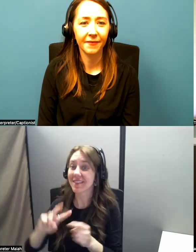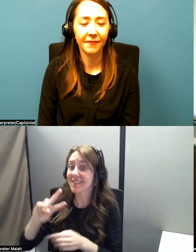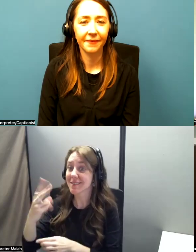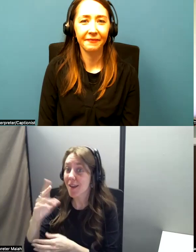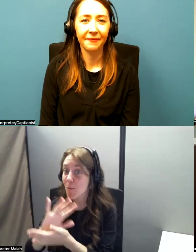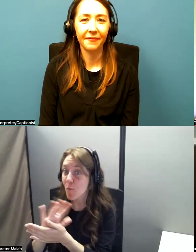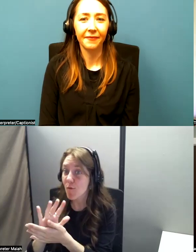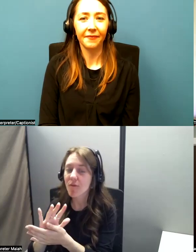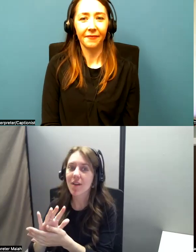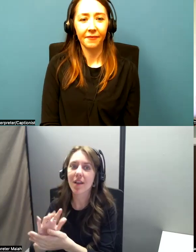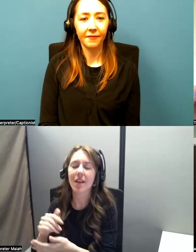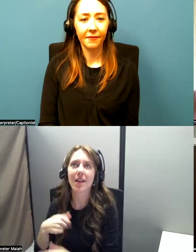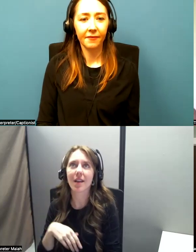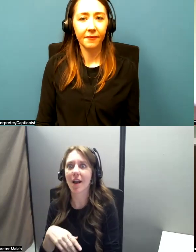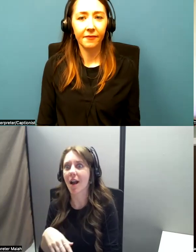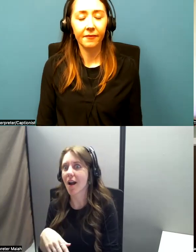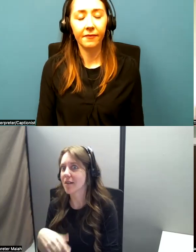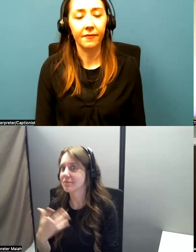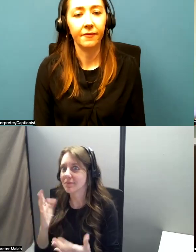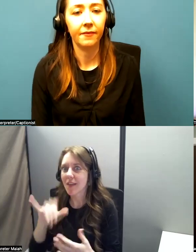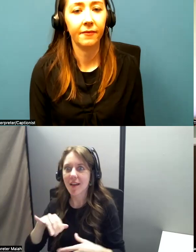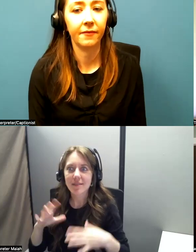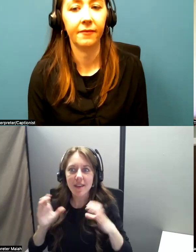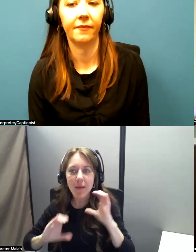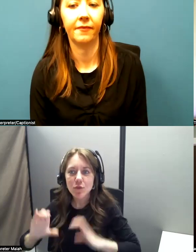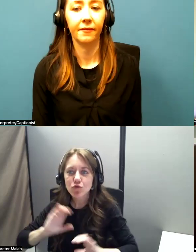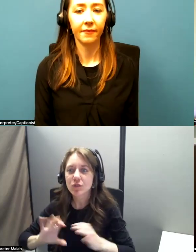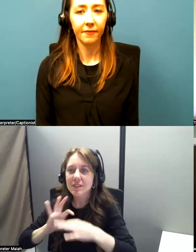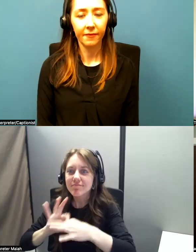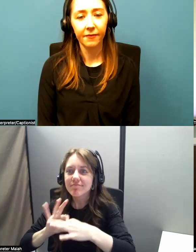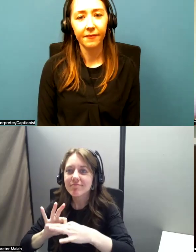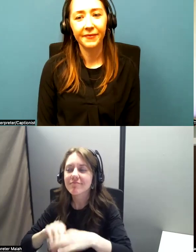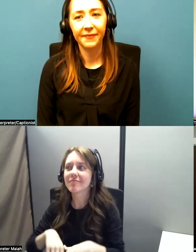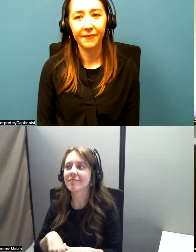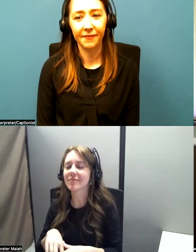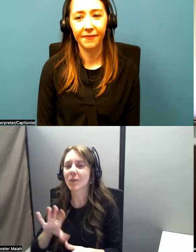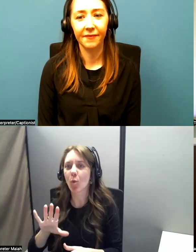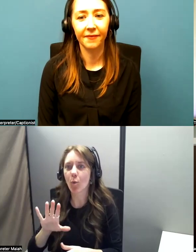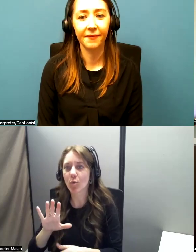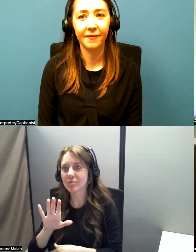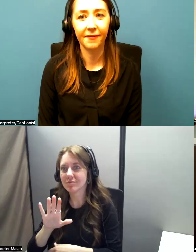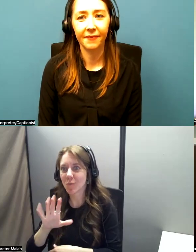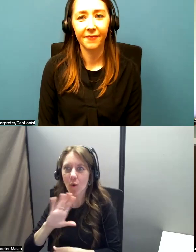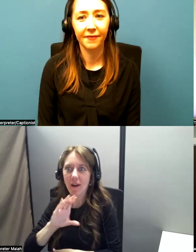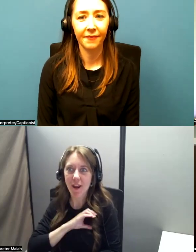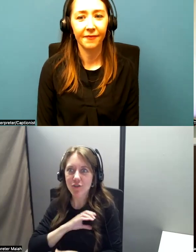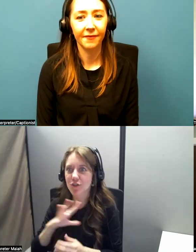the chemistry, the banter, the love between you and Miguel. I was like, I can't. I need to pause this for a minute. I just can't